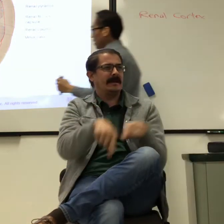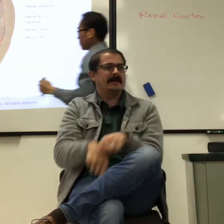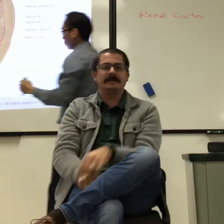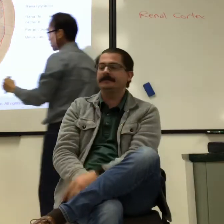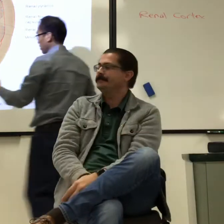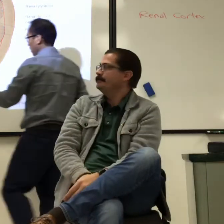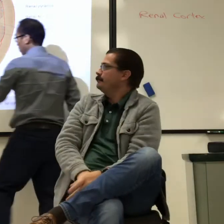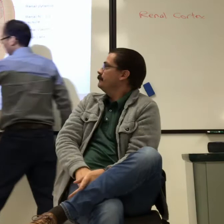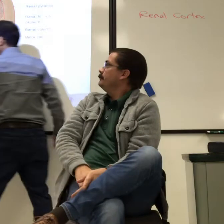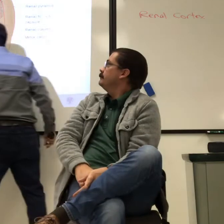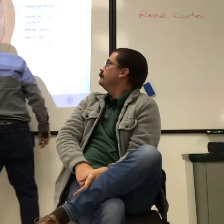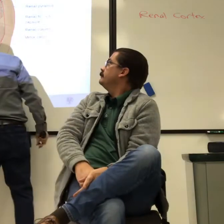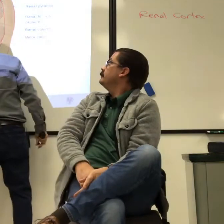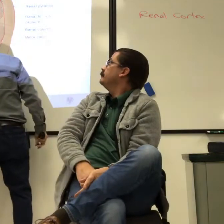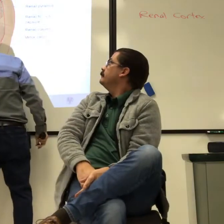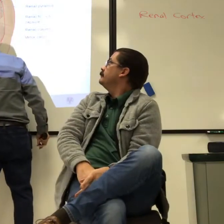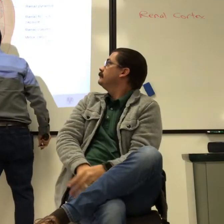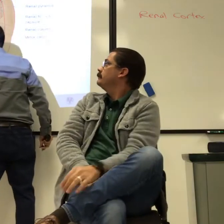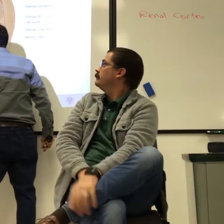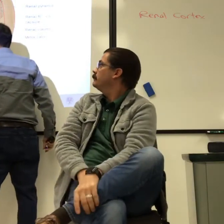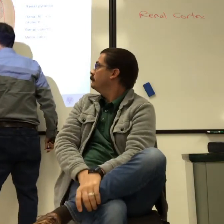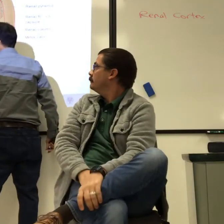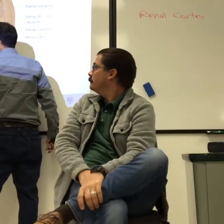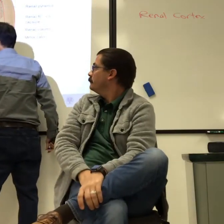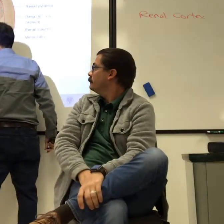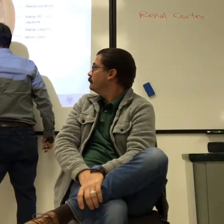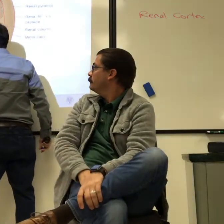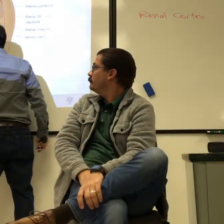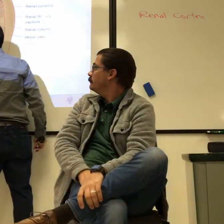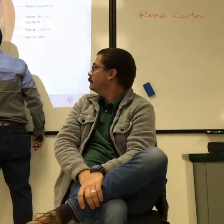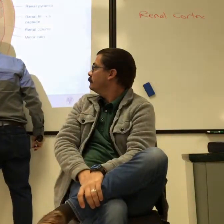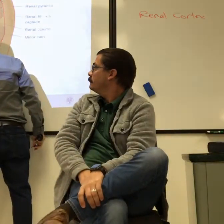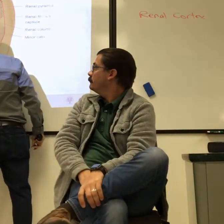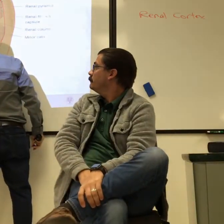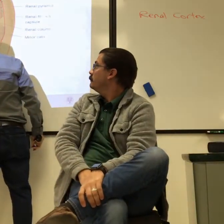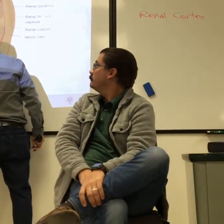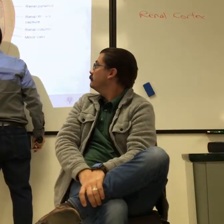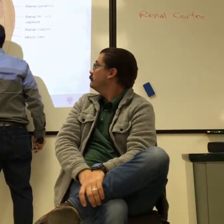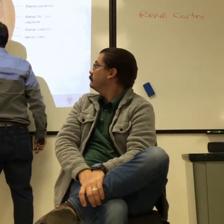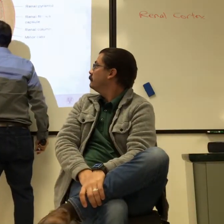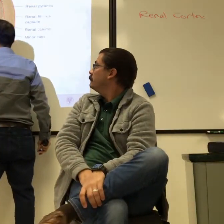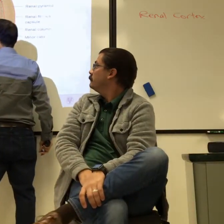Let me trace a couple here. Here's one big one down here. Renal pyramid.